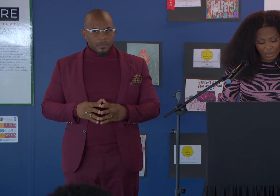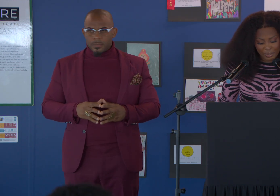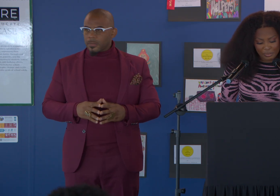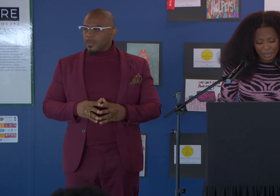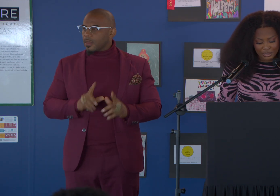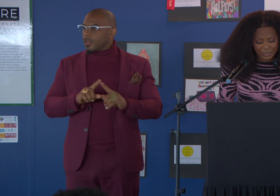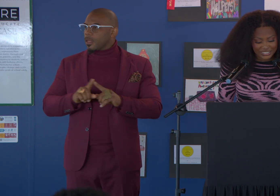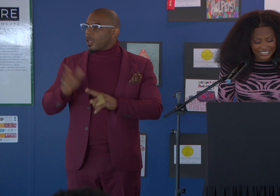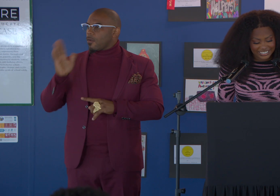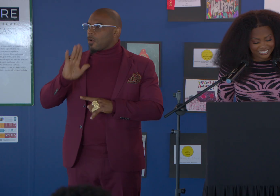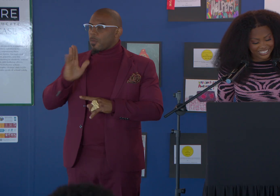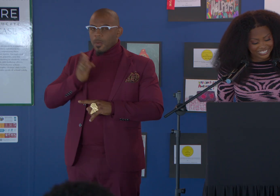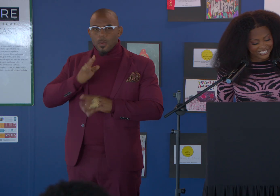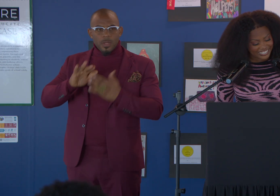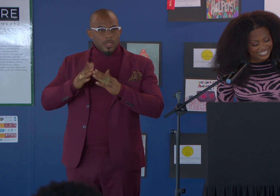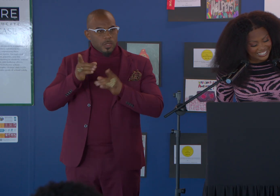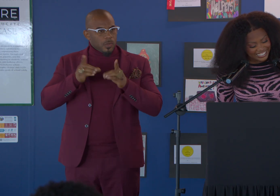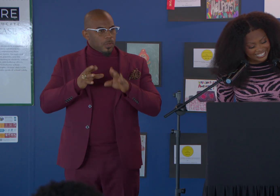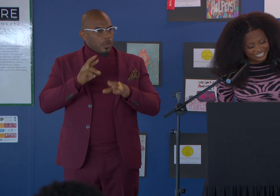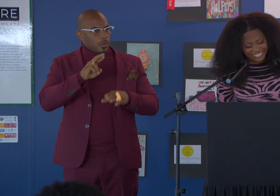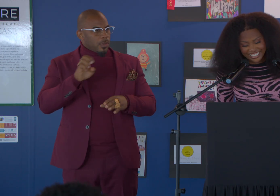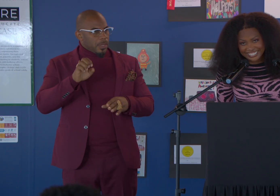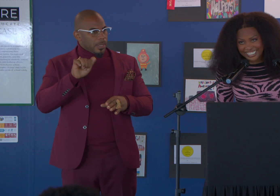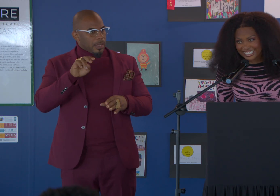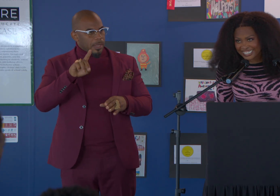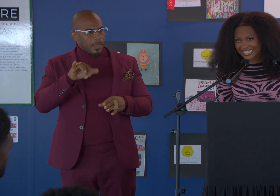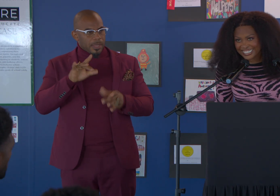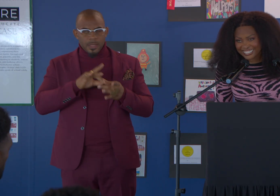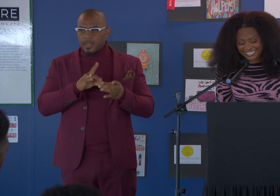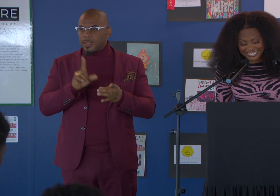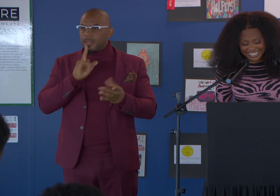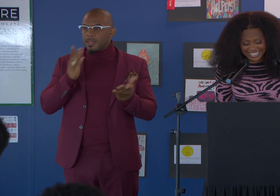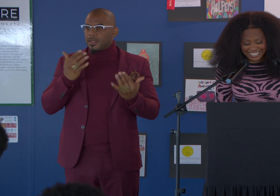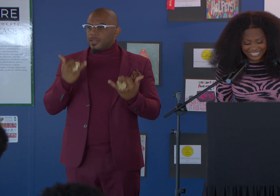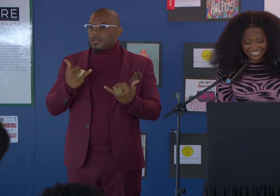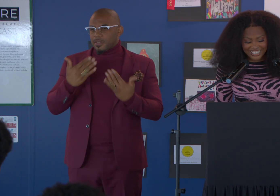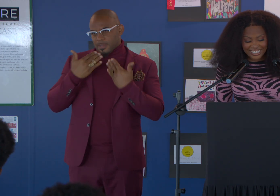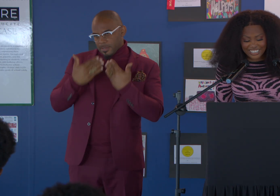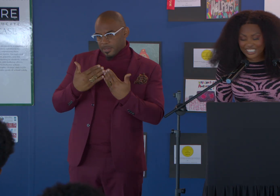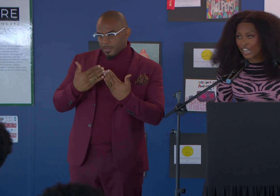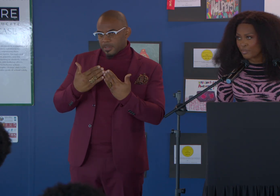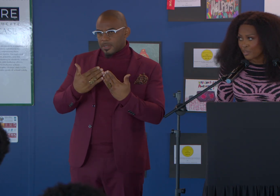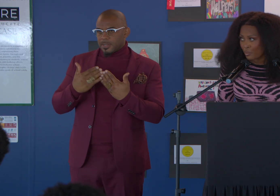As former Baltimore City Director of Real Estate Andy Frank said, and he's here today, thank